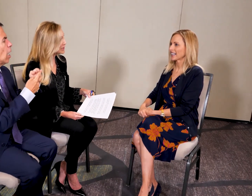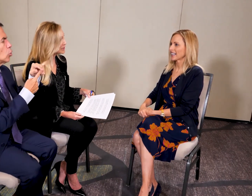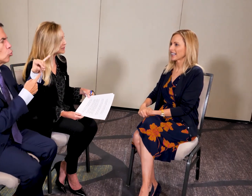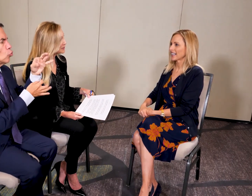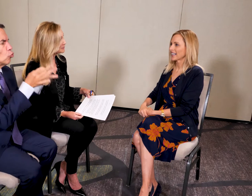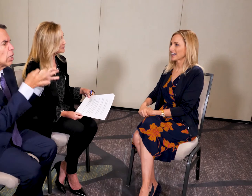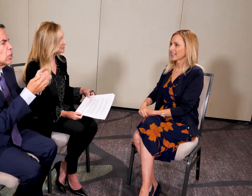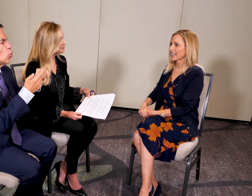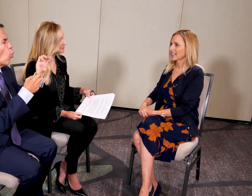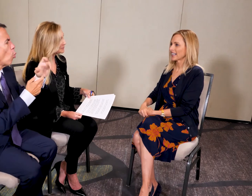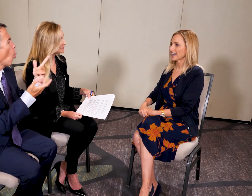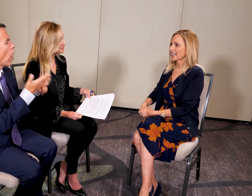justice?